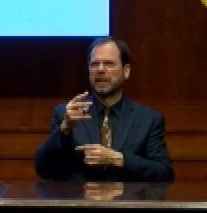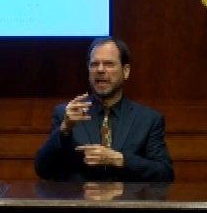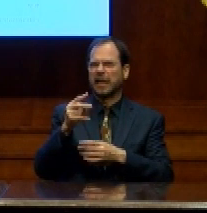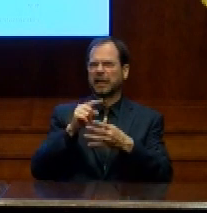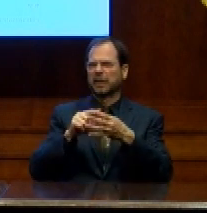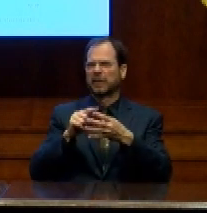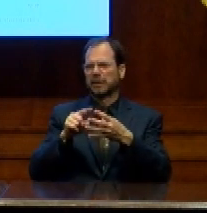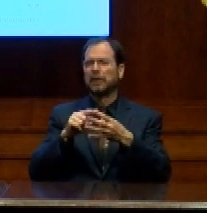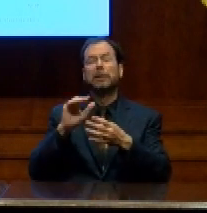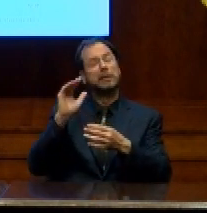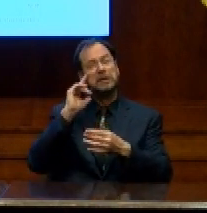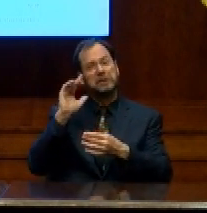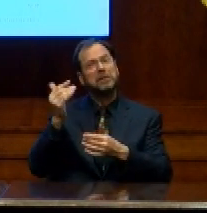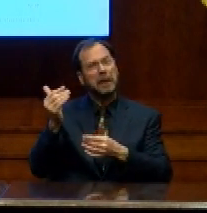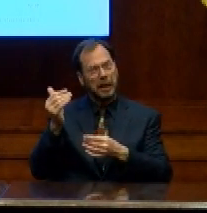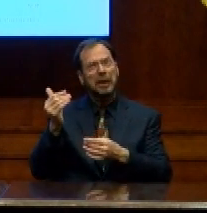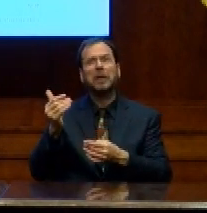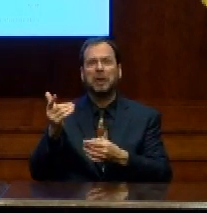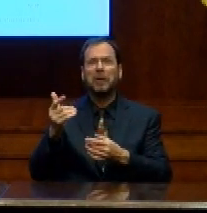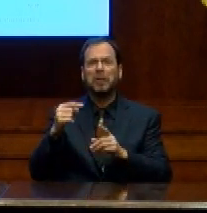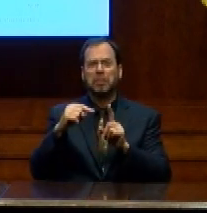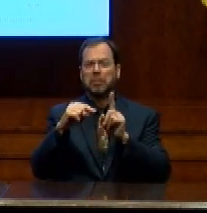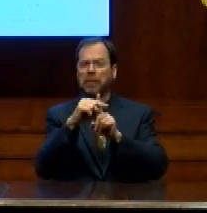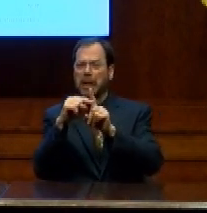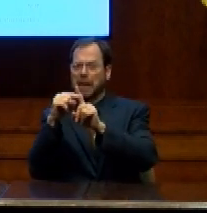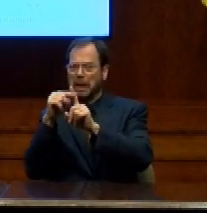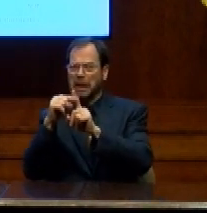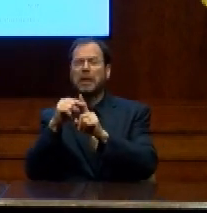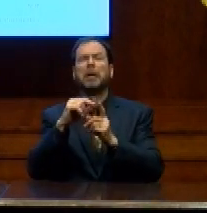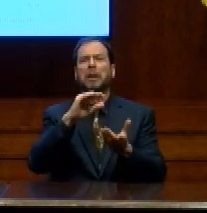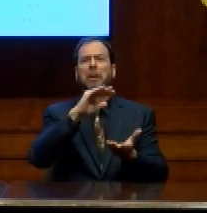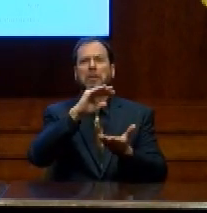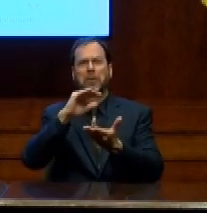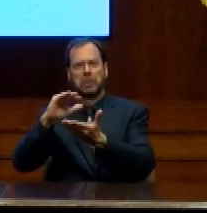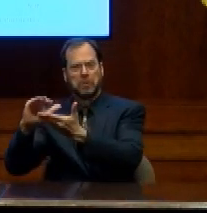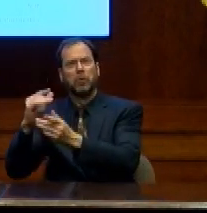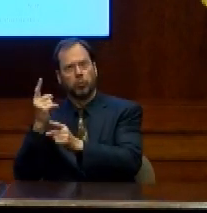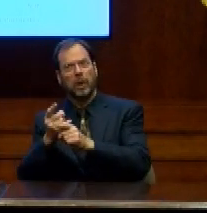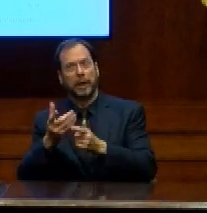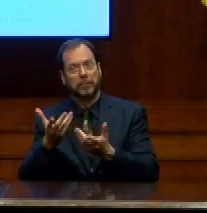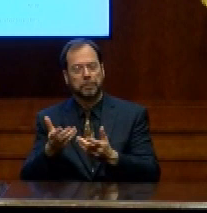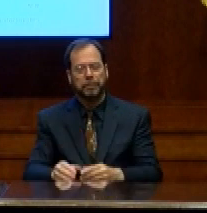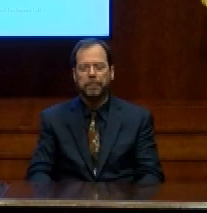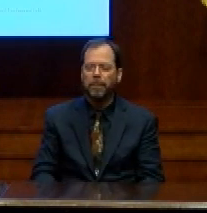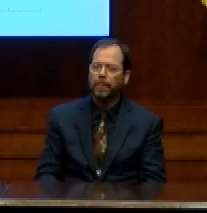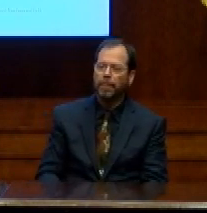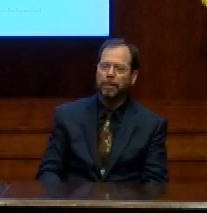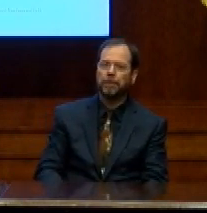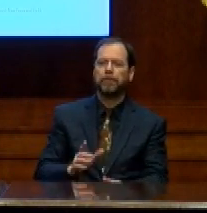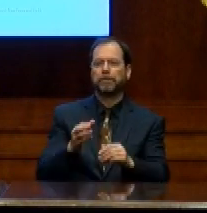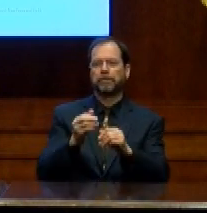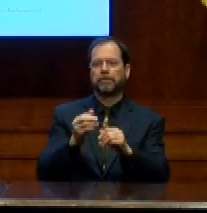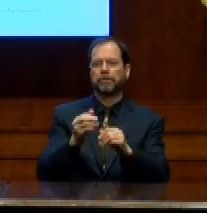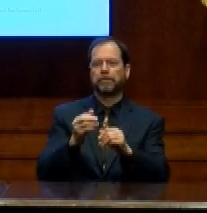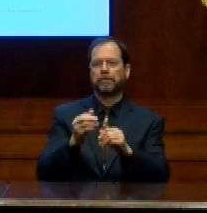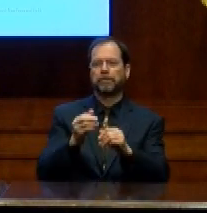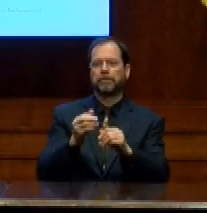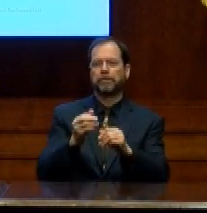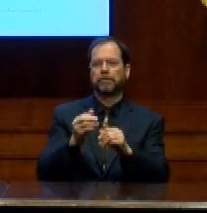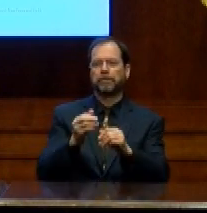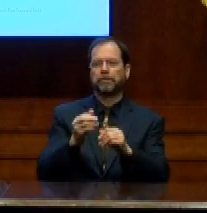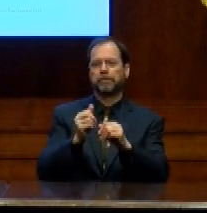2nd, it looks like their numbers of people testing positive is definitely going in the right direction. Next slide.